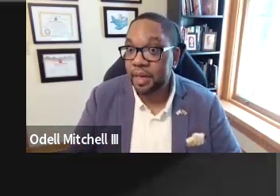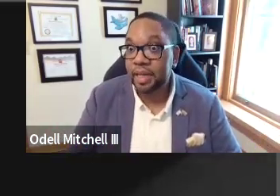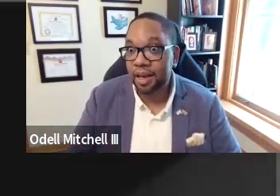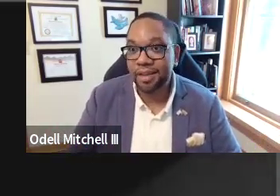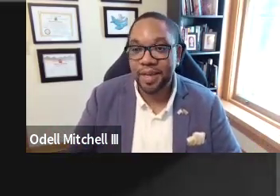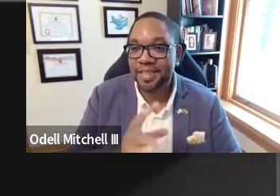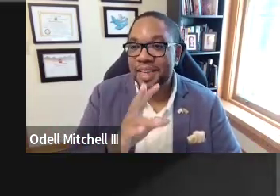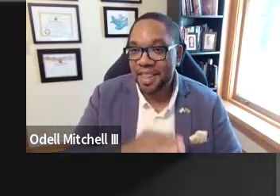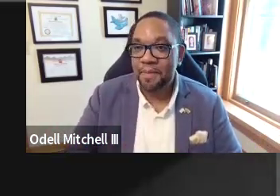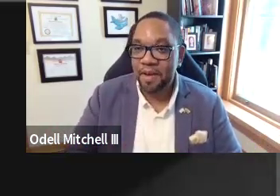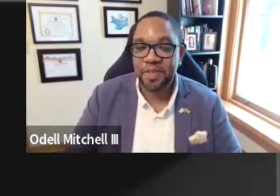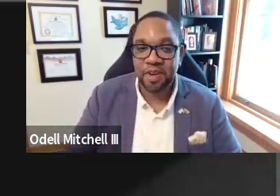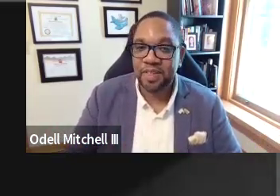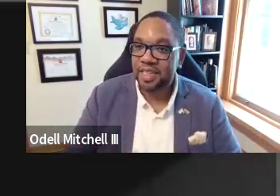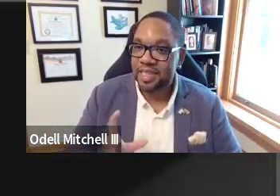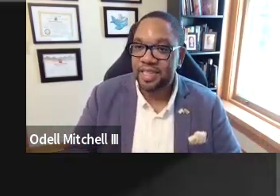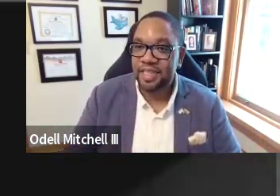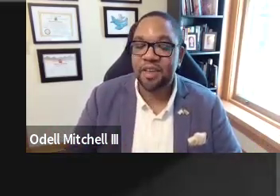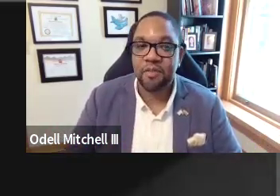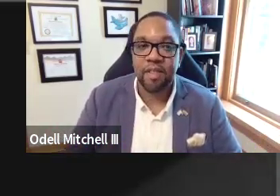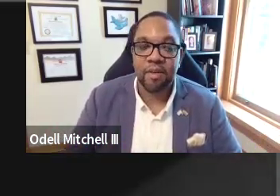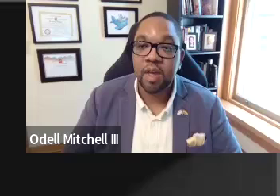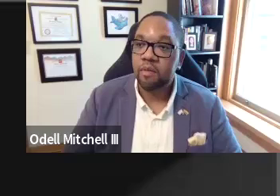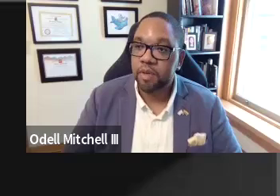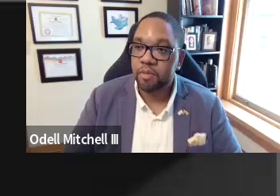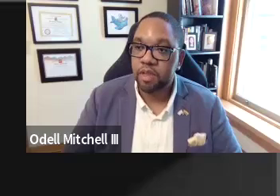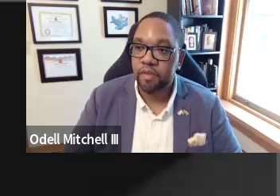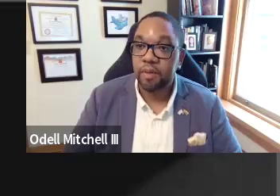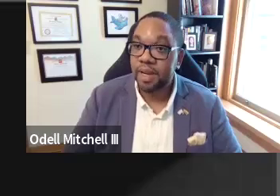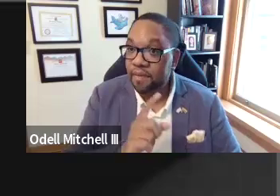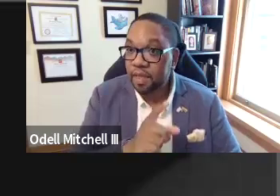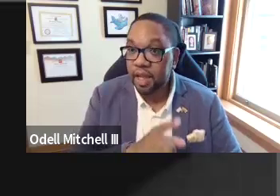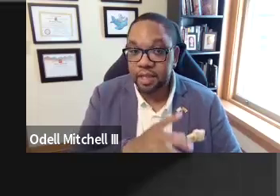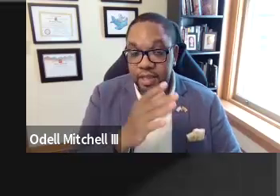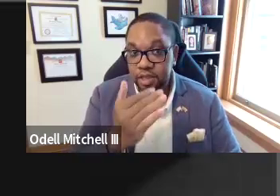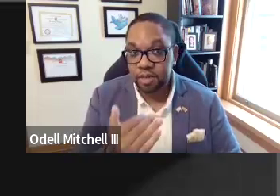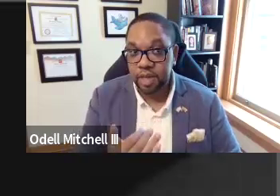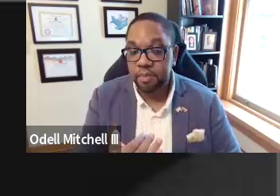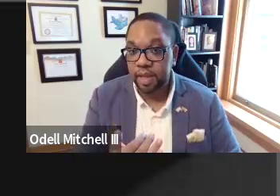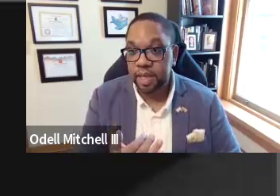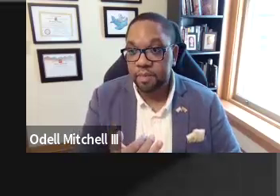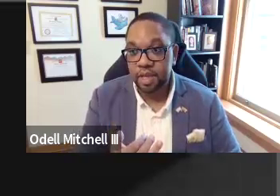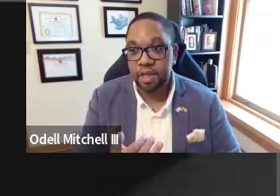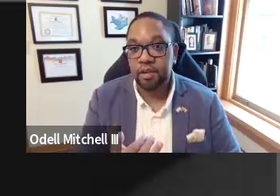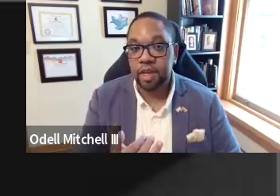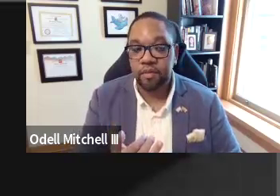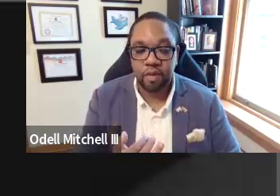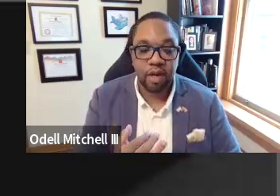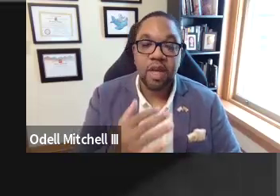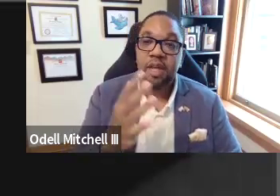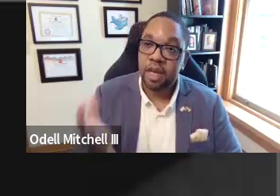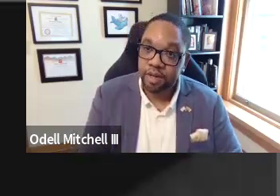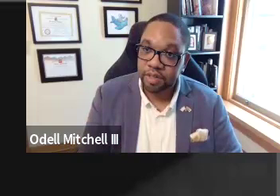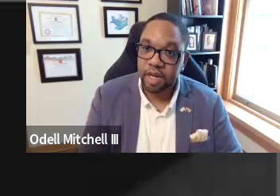is going to be pretty long because the amount of services and the details around them will be specific. But nevertheless, this should be a piece that you're looking